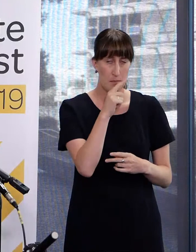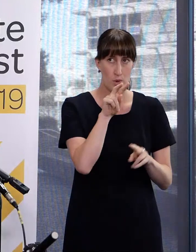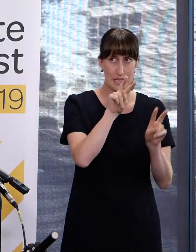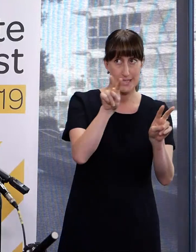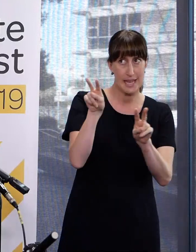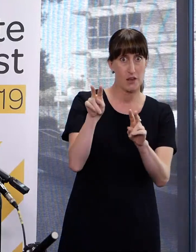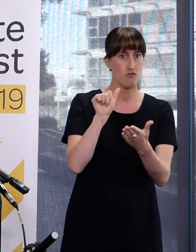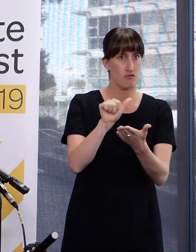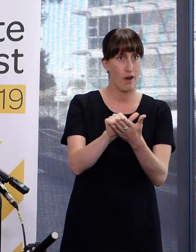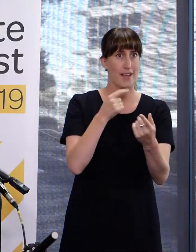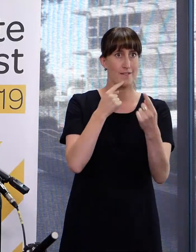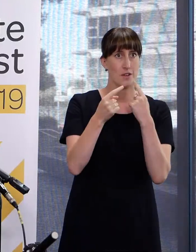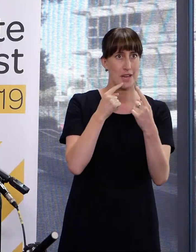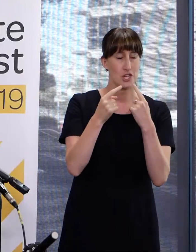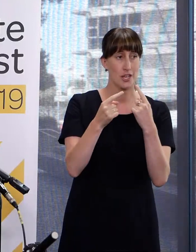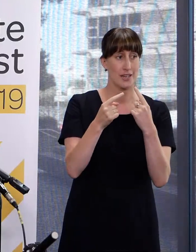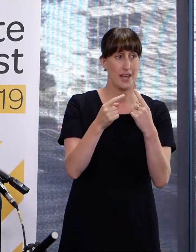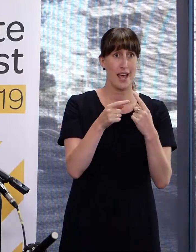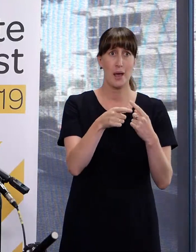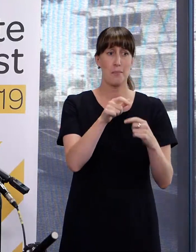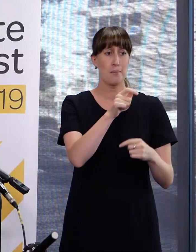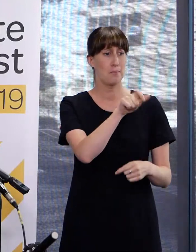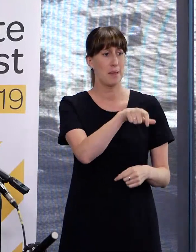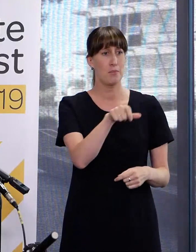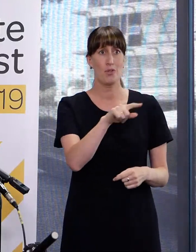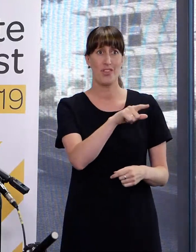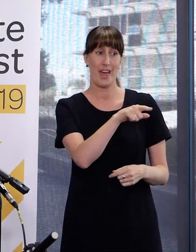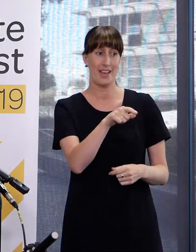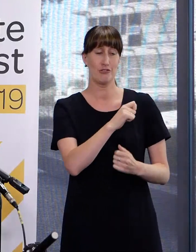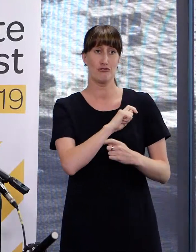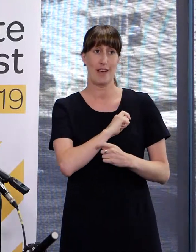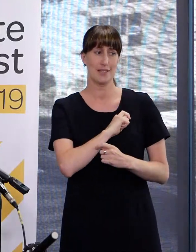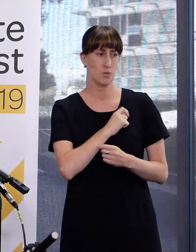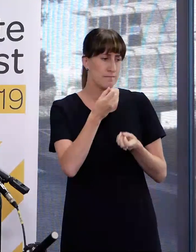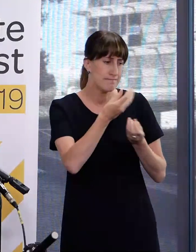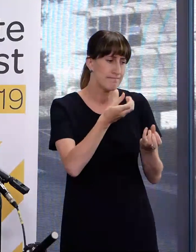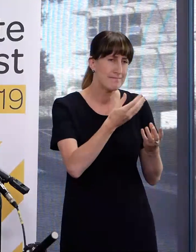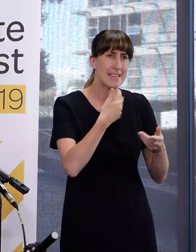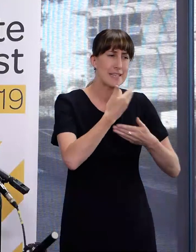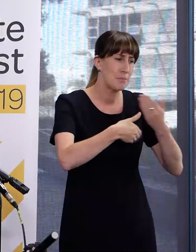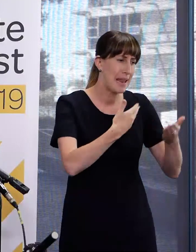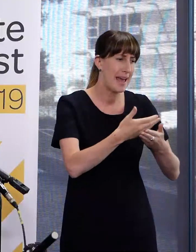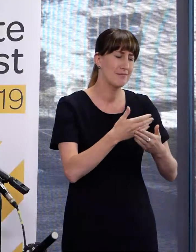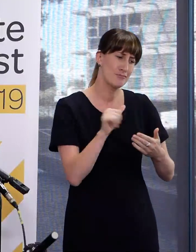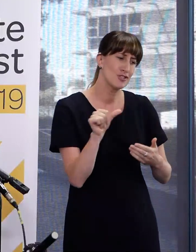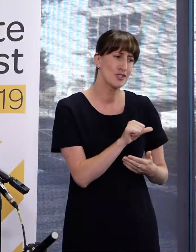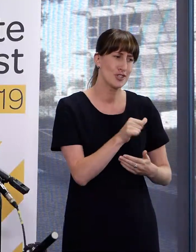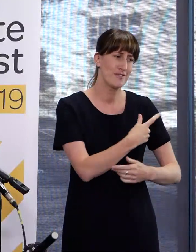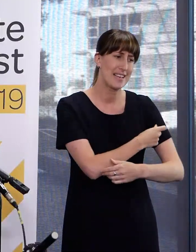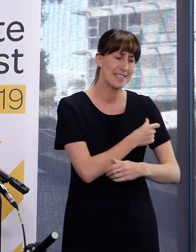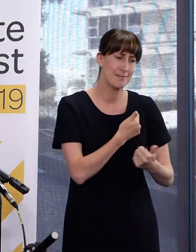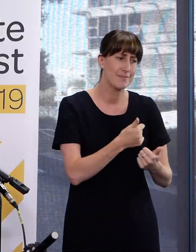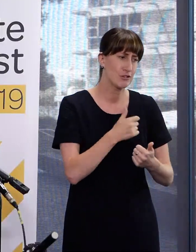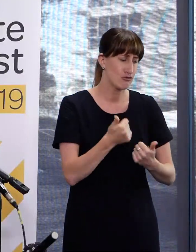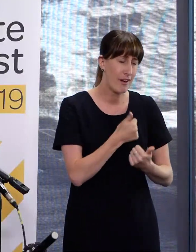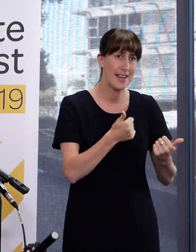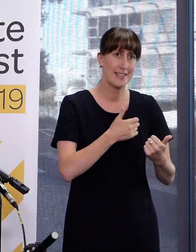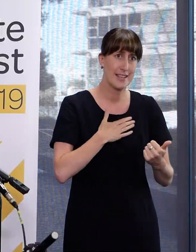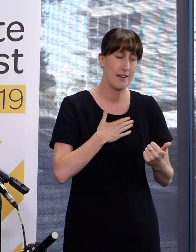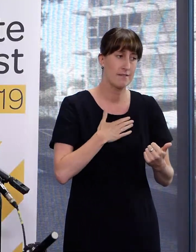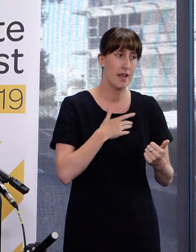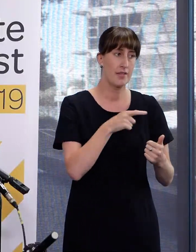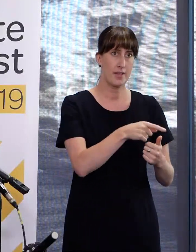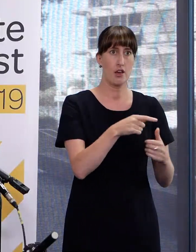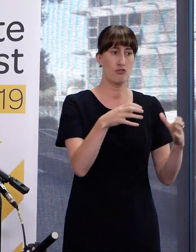have that explained to them by people they trust, that group will get smaller. And we have seen this in the past where the group of people who oppose does tend to